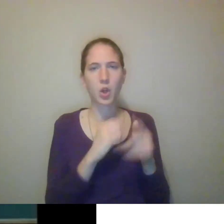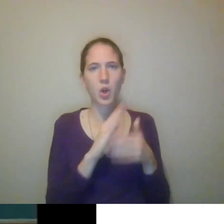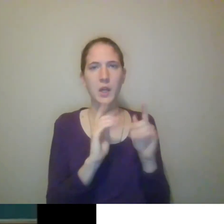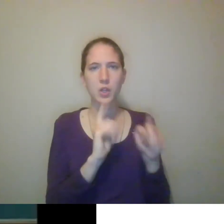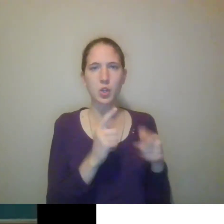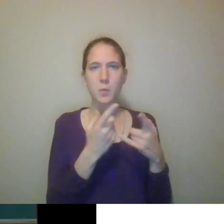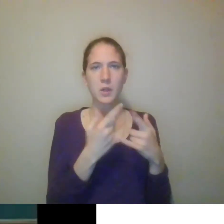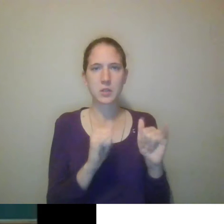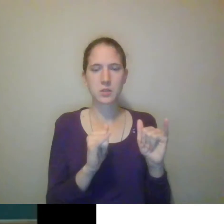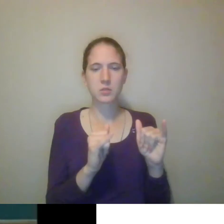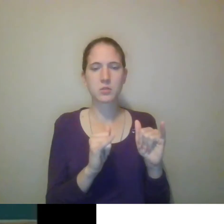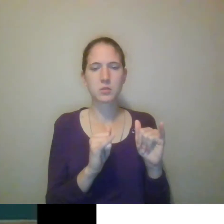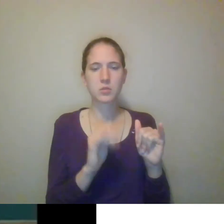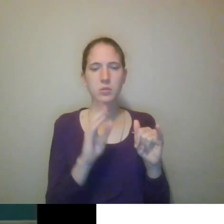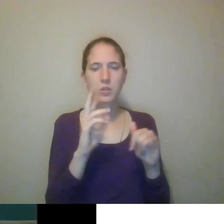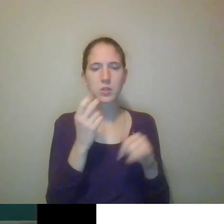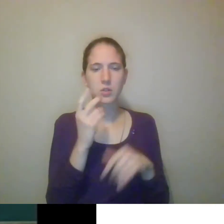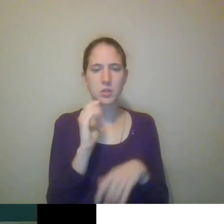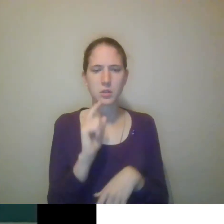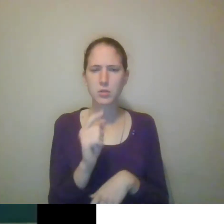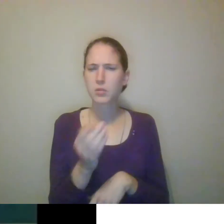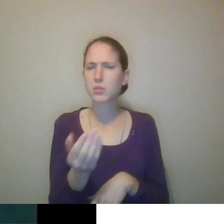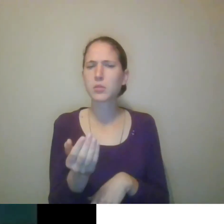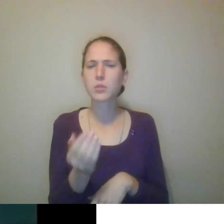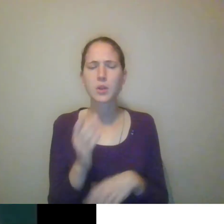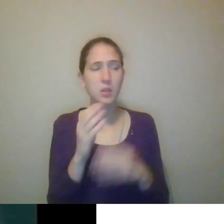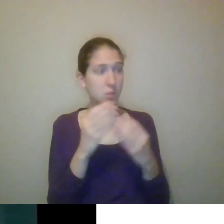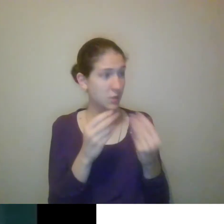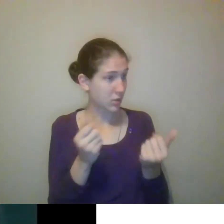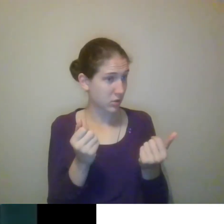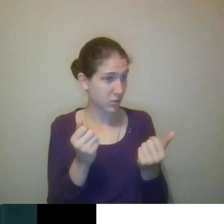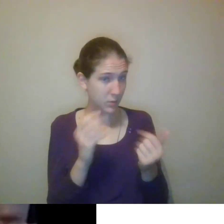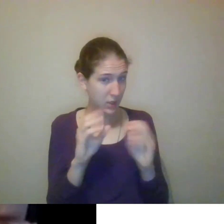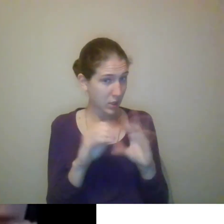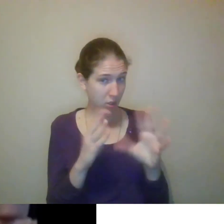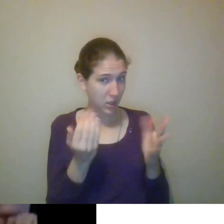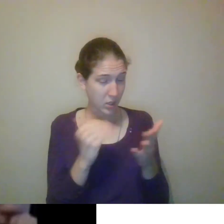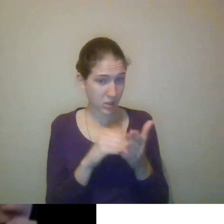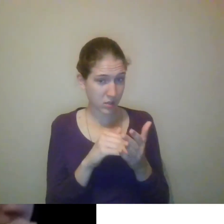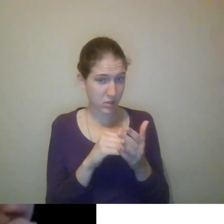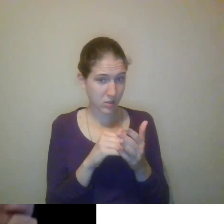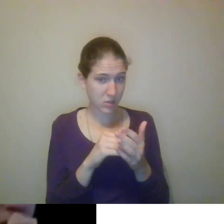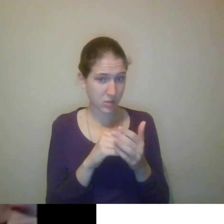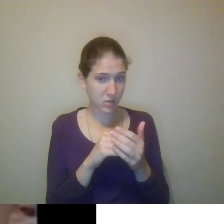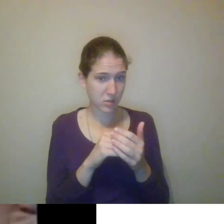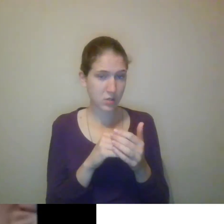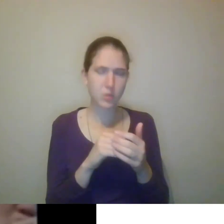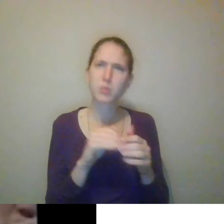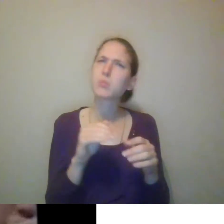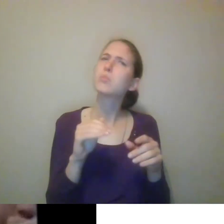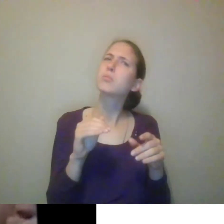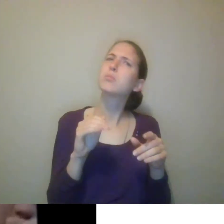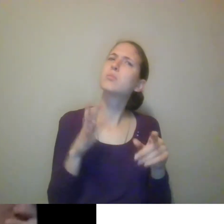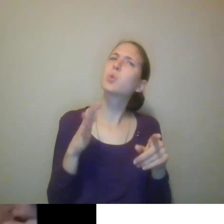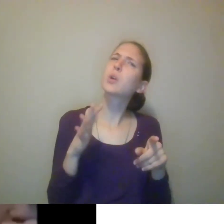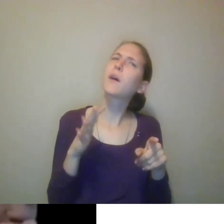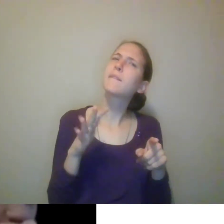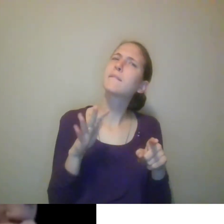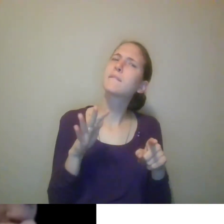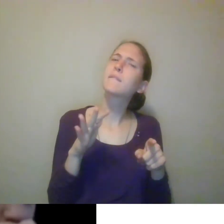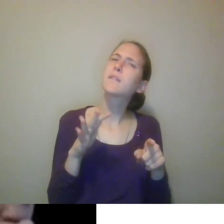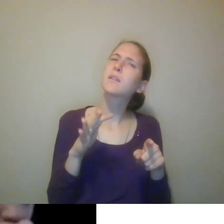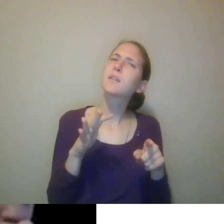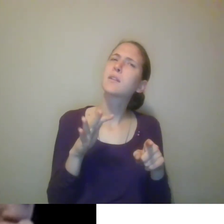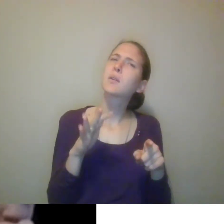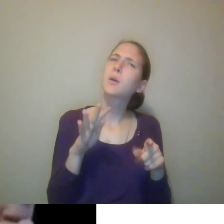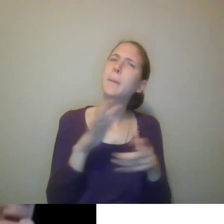once. What are we going to find? Rachel. What's going to disappear? It's going to be clear again? Well, sort of. It'll be sort of a mixed